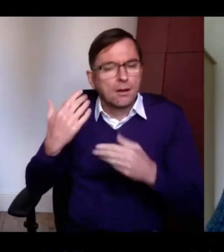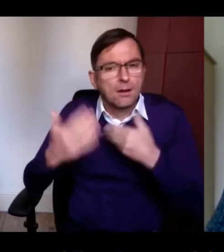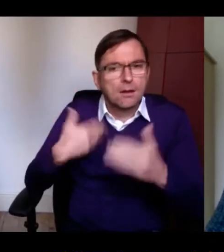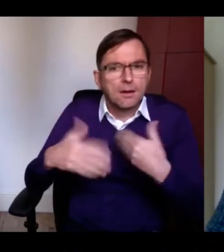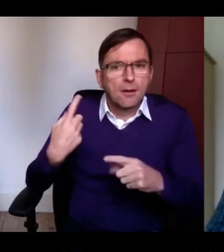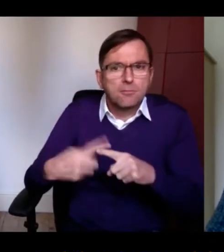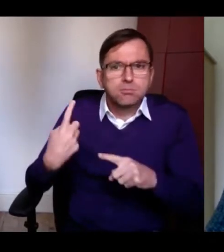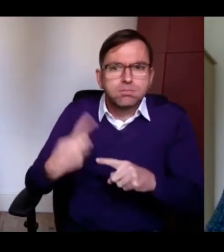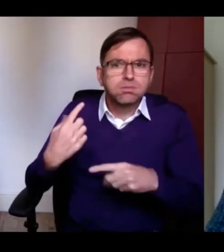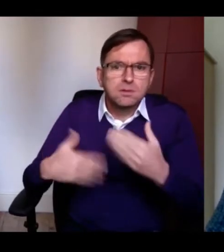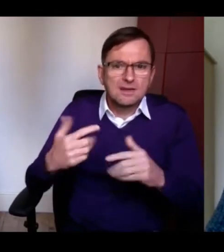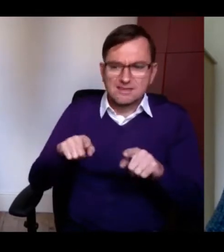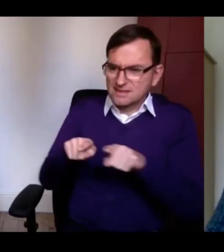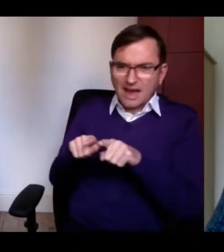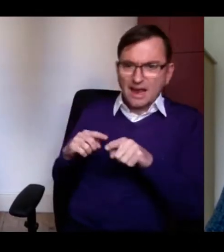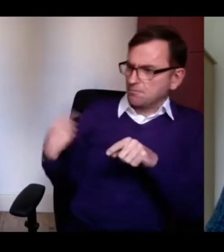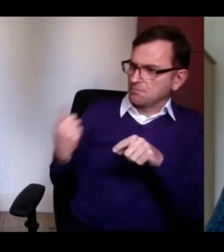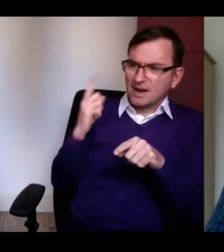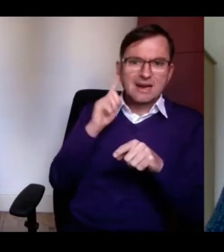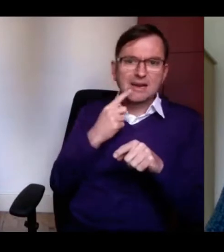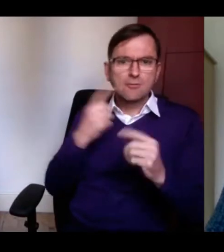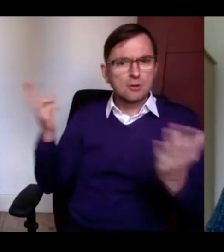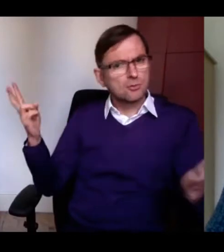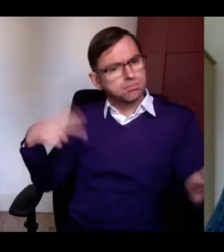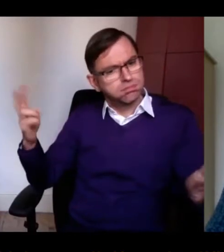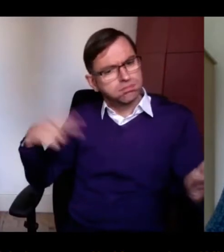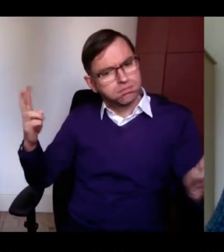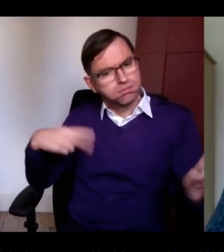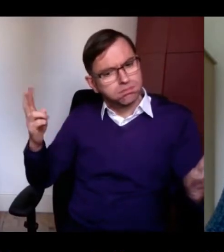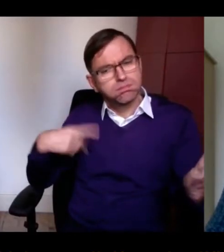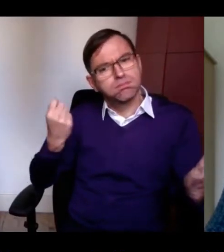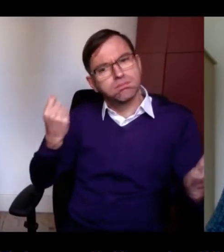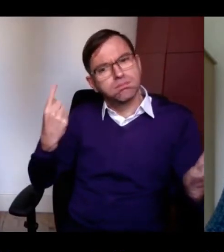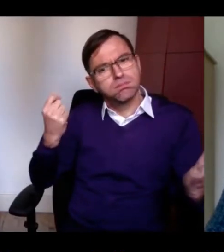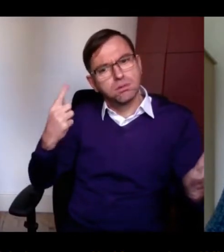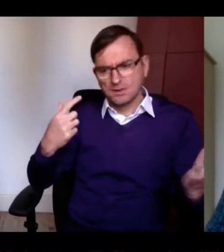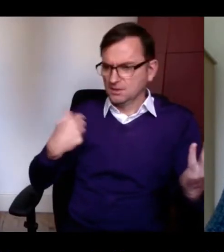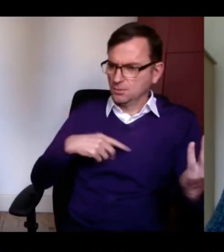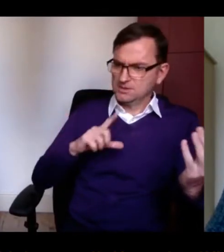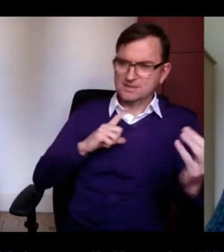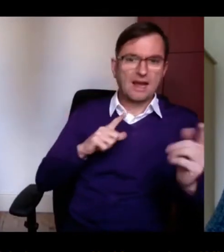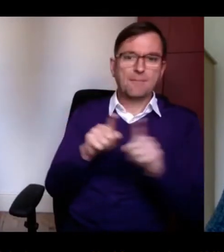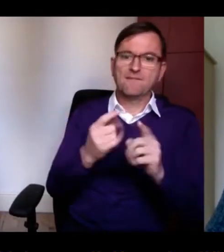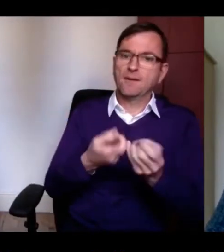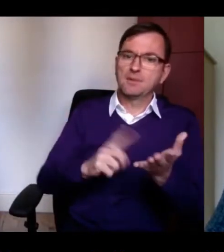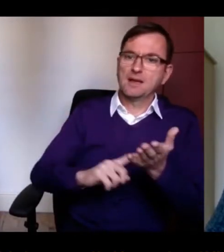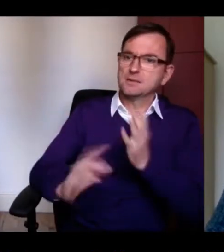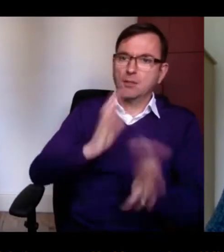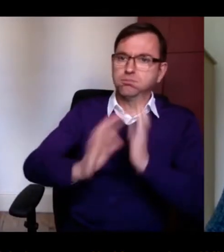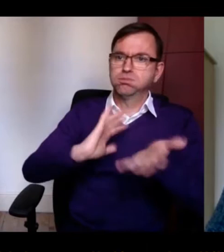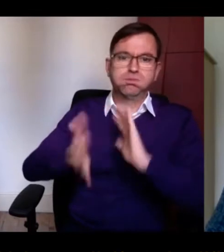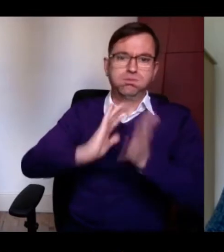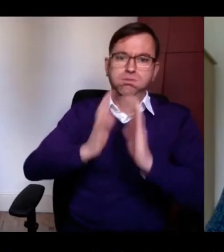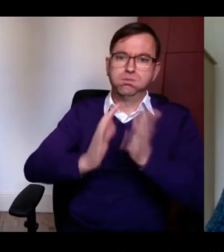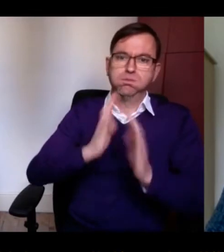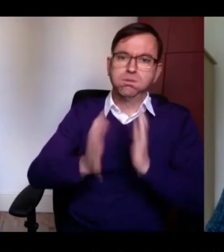explain it to somebody else. And that gives me a better understanding. And I think as well, if we sort of